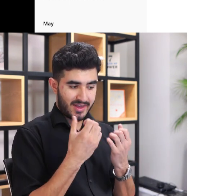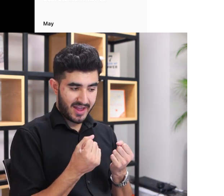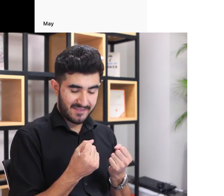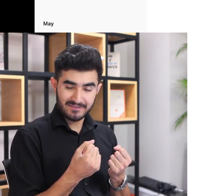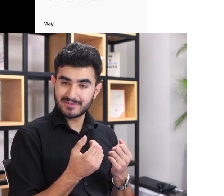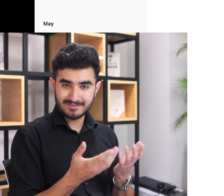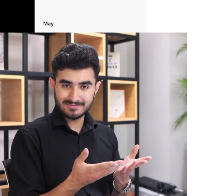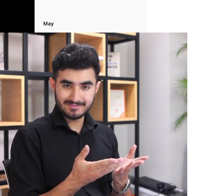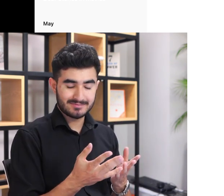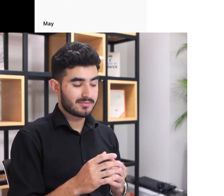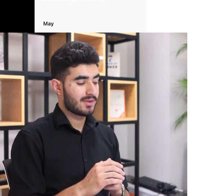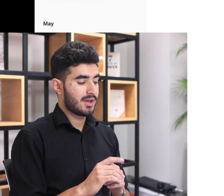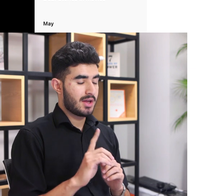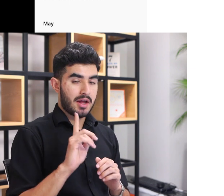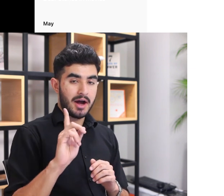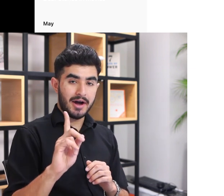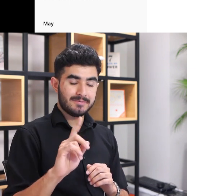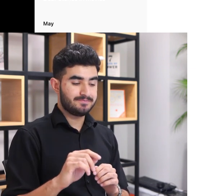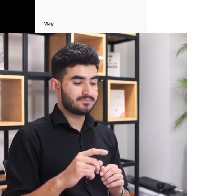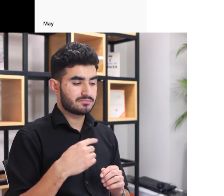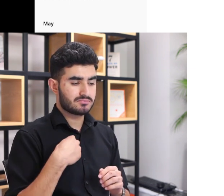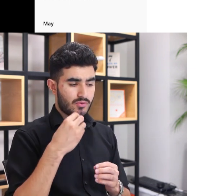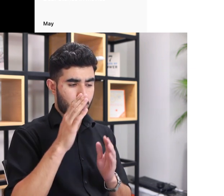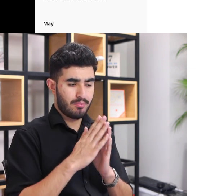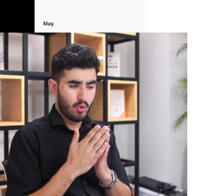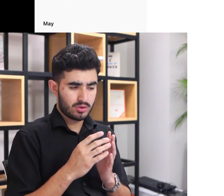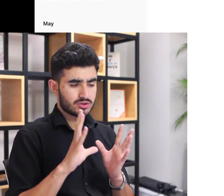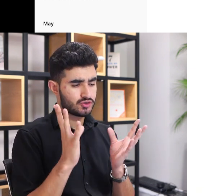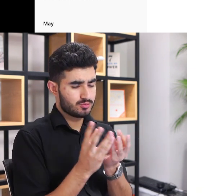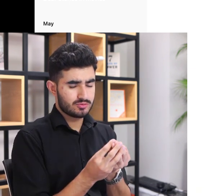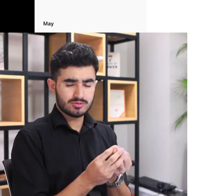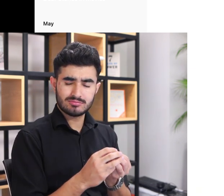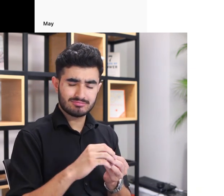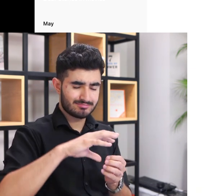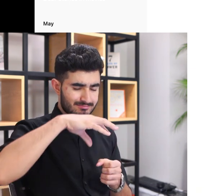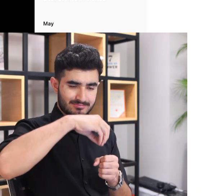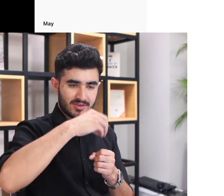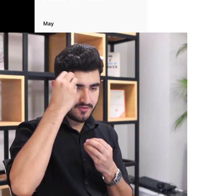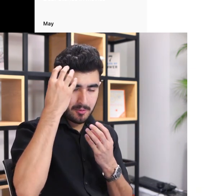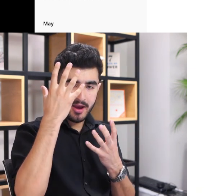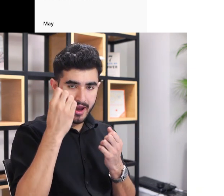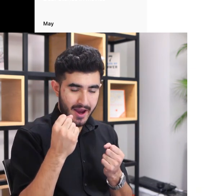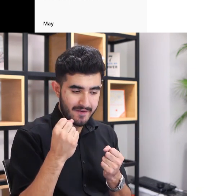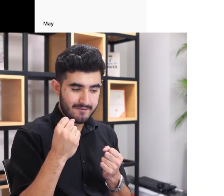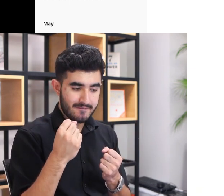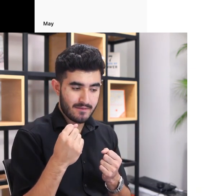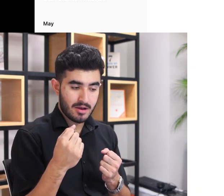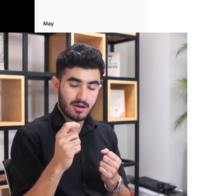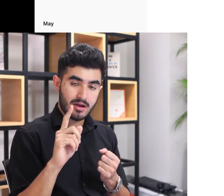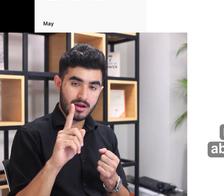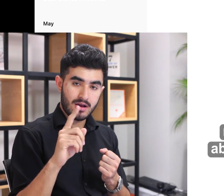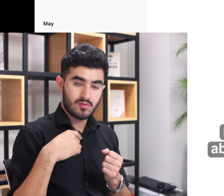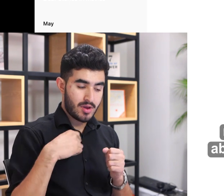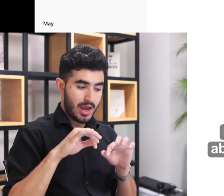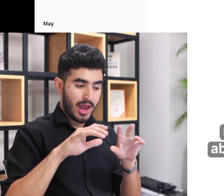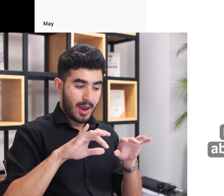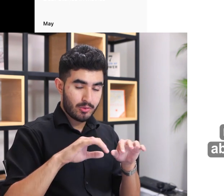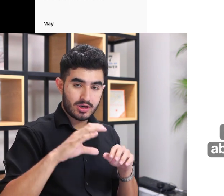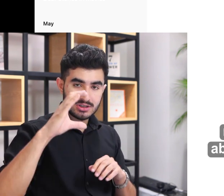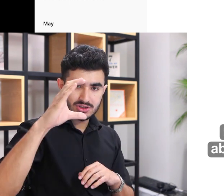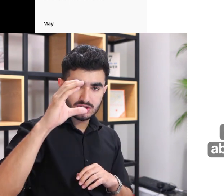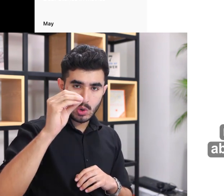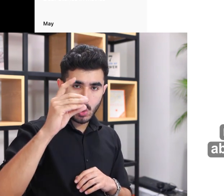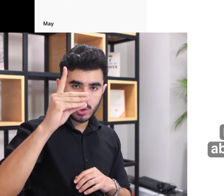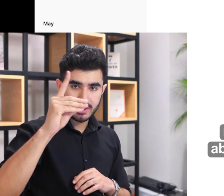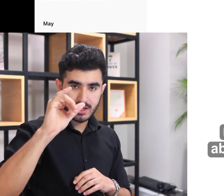There it is. It has given the summary of the book. Okay, so we discovered that it has information about books, movies, and everything